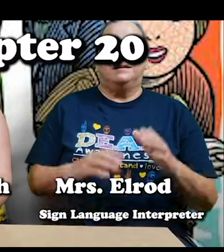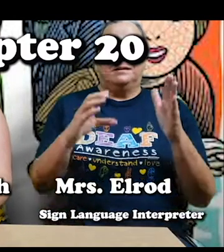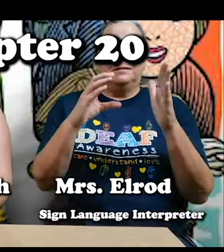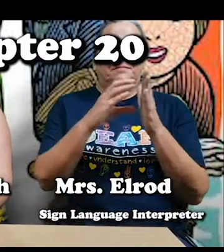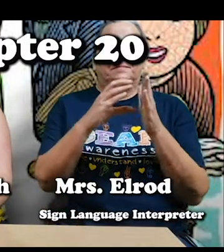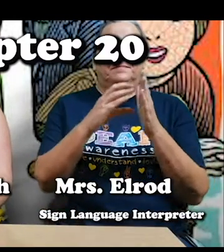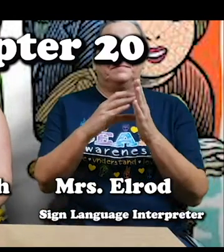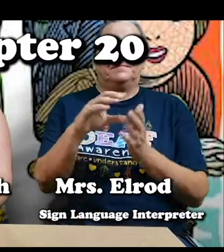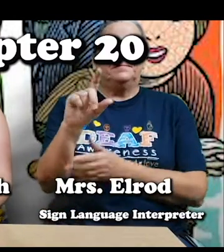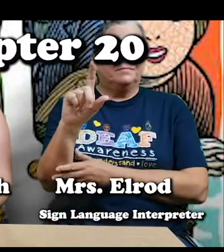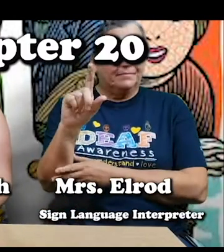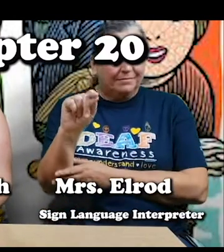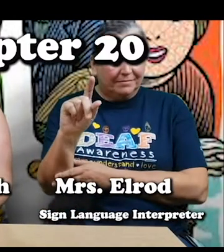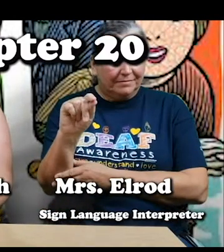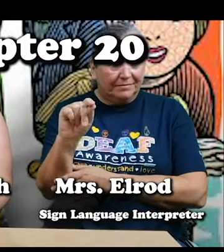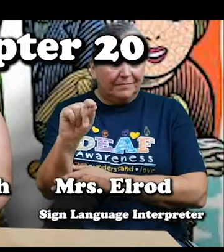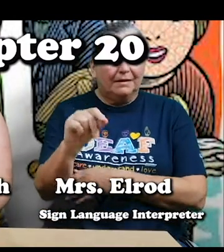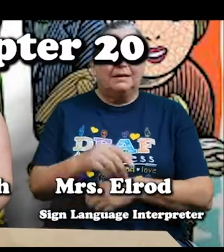Chapter 20.